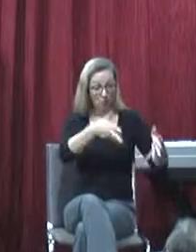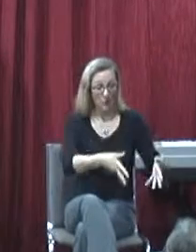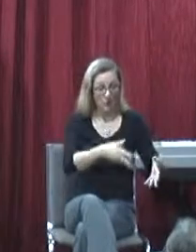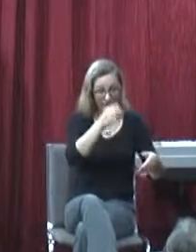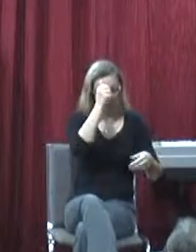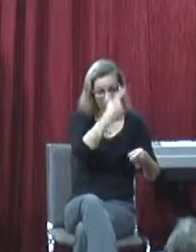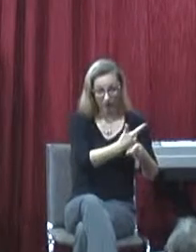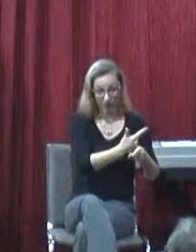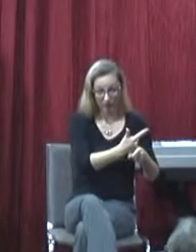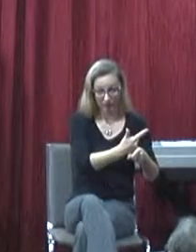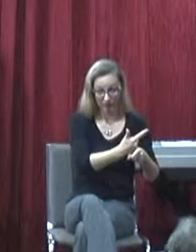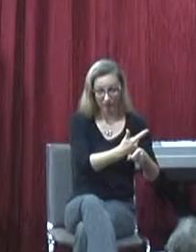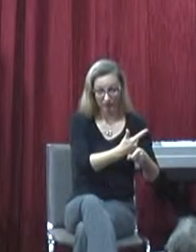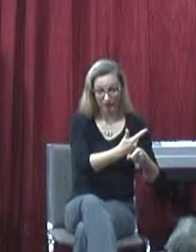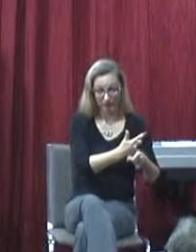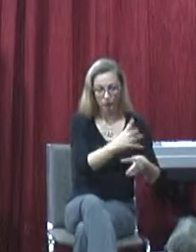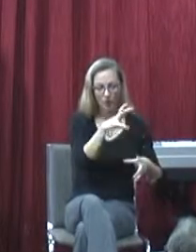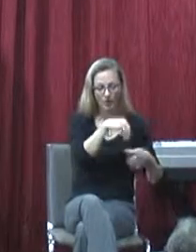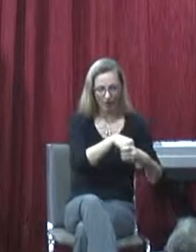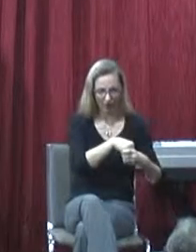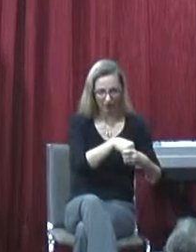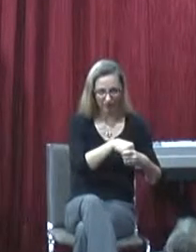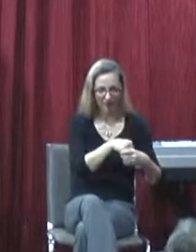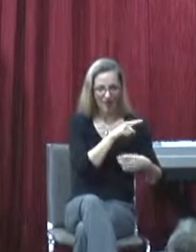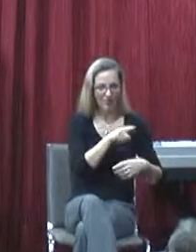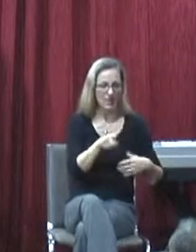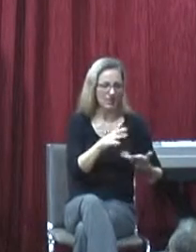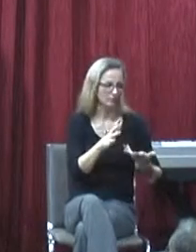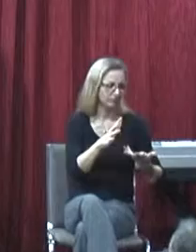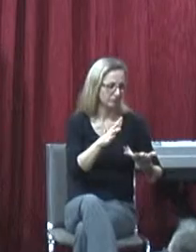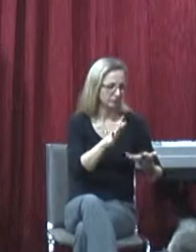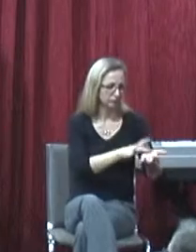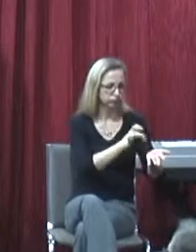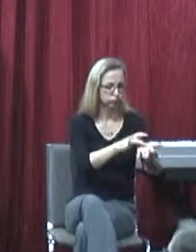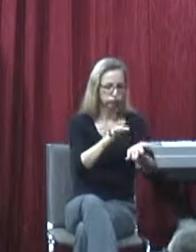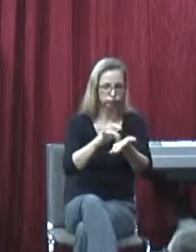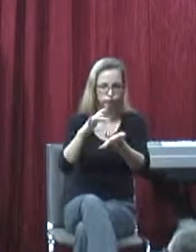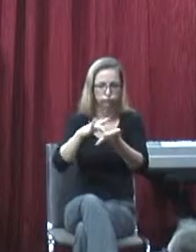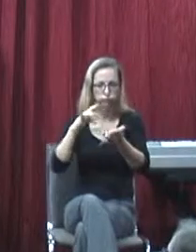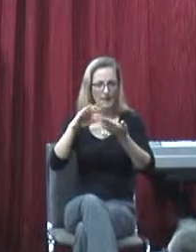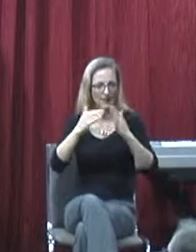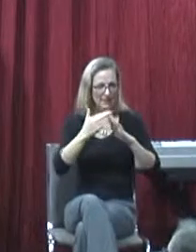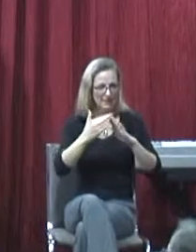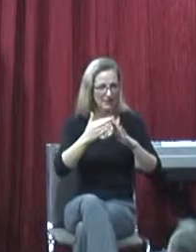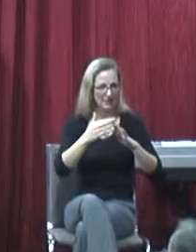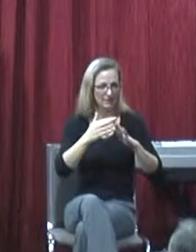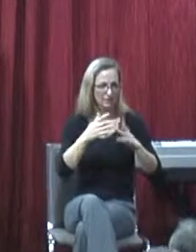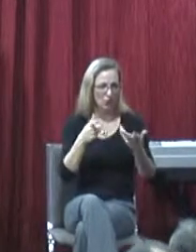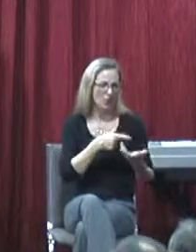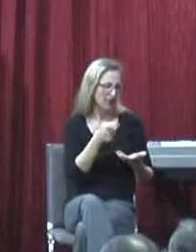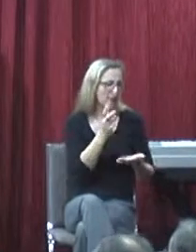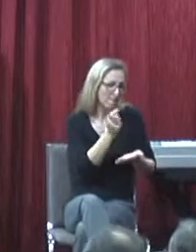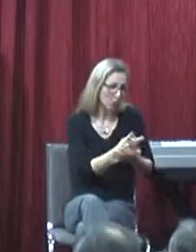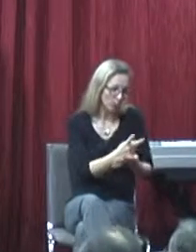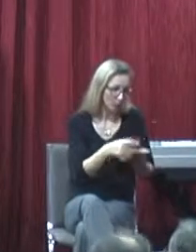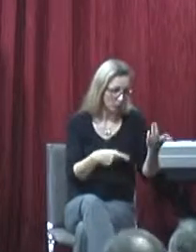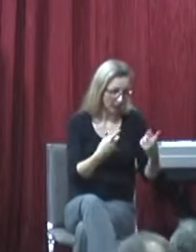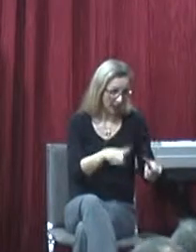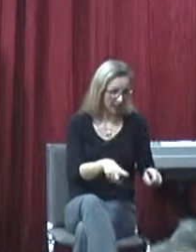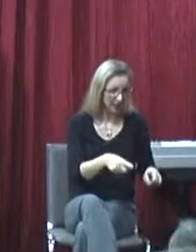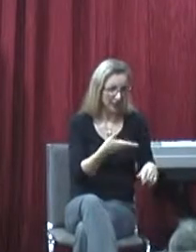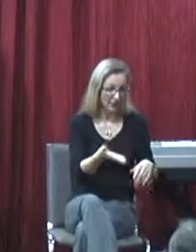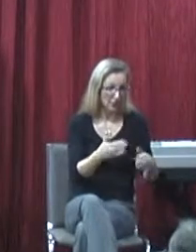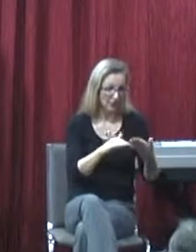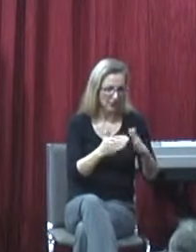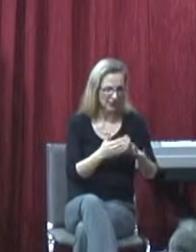brothers got into it, and they plundered the rest of the city. So they approved of what had happened here.